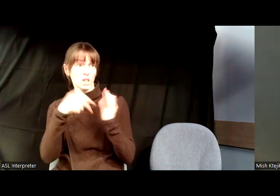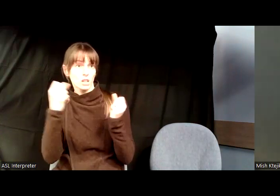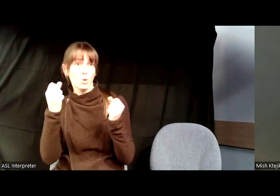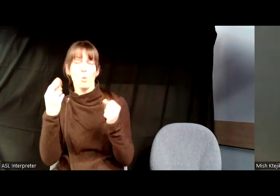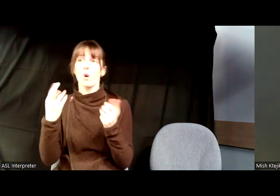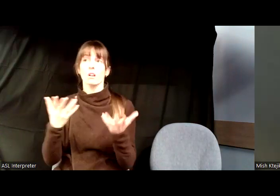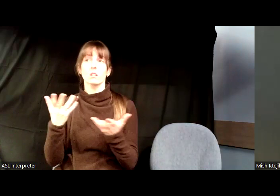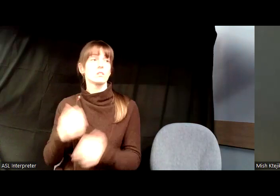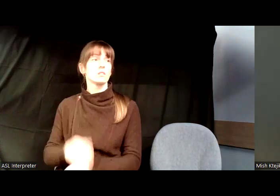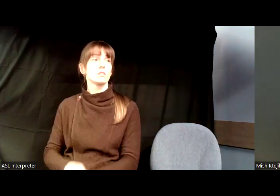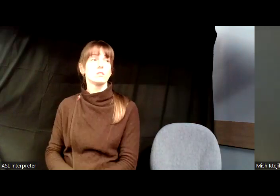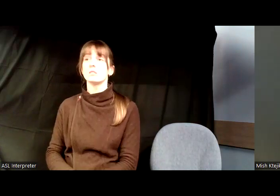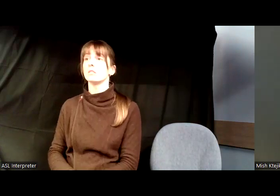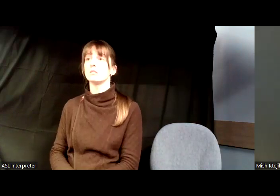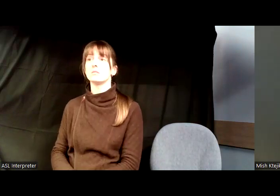Want to have a discussion of this?